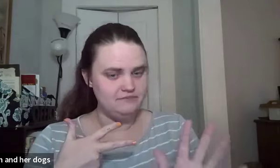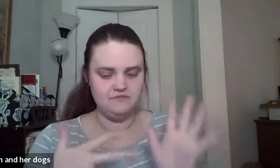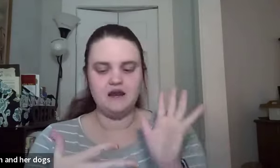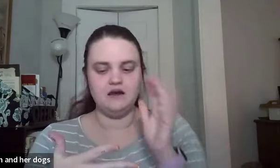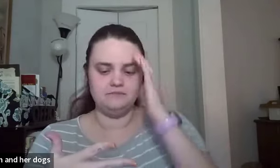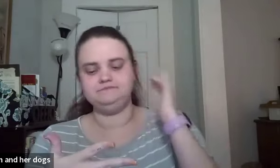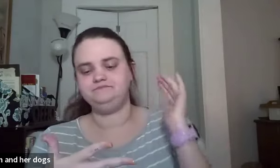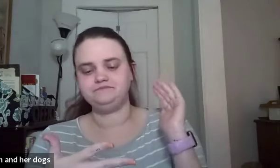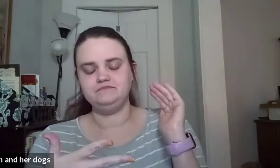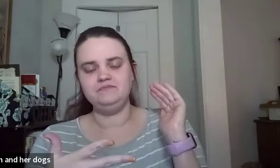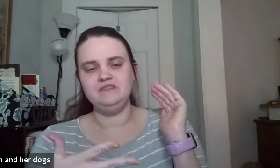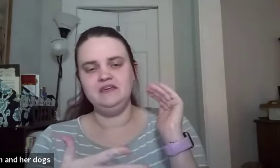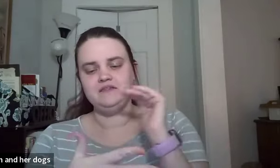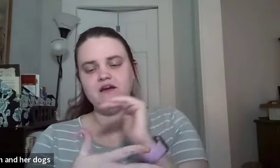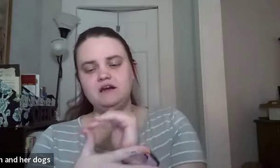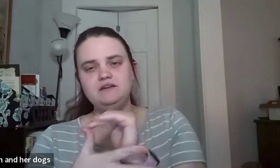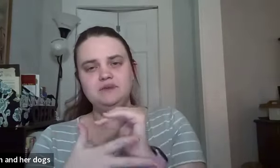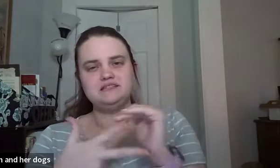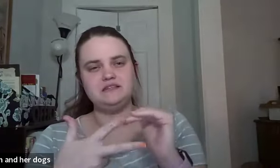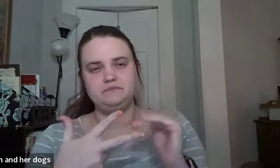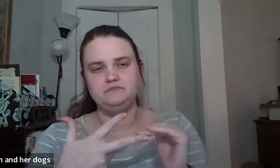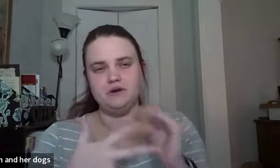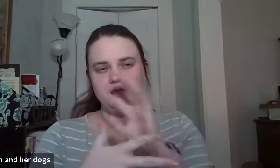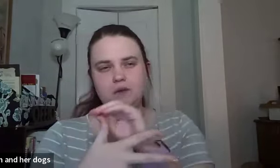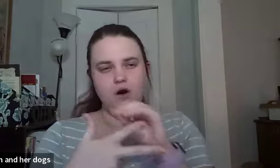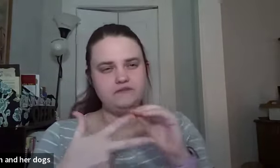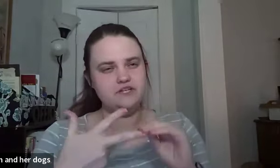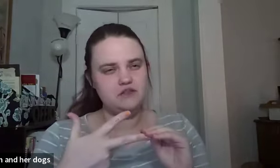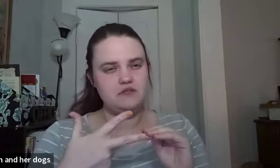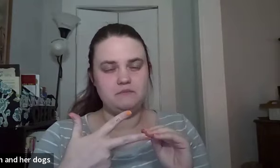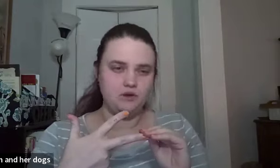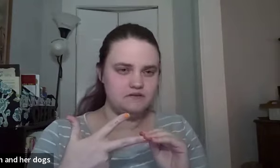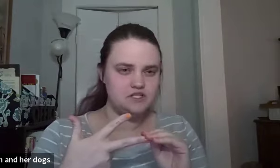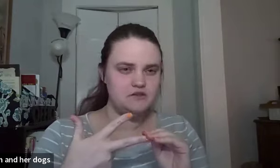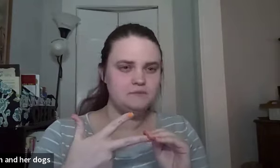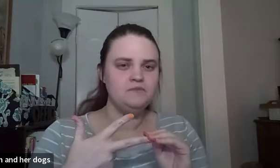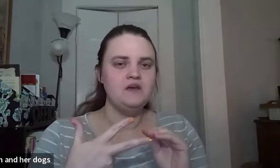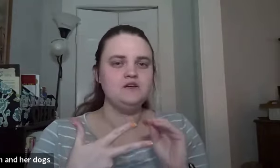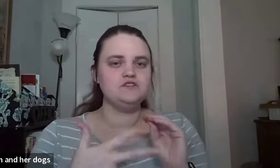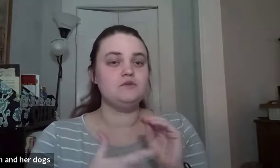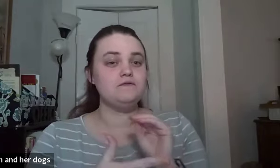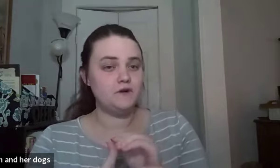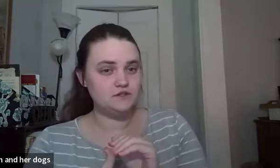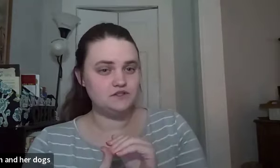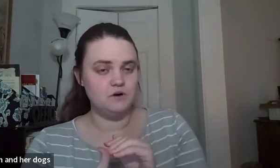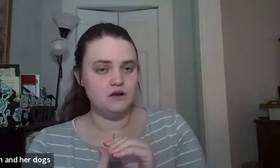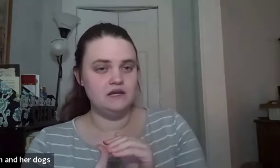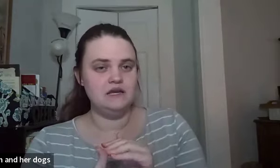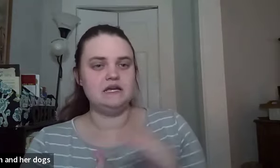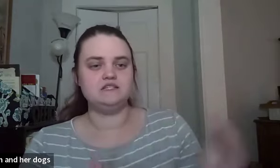that they kind of basically like come off of each other. They build off each other. So the first one is going